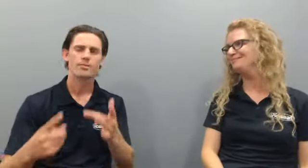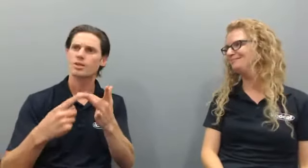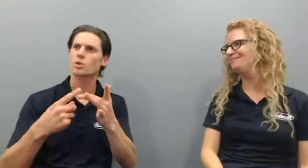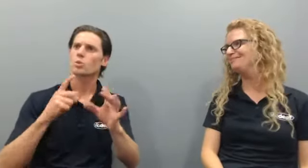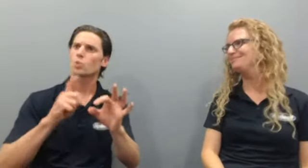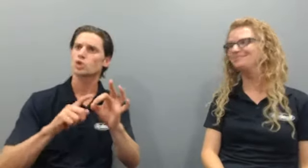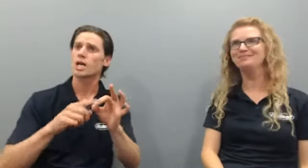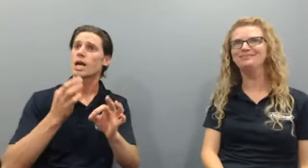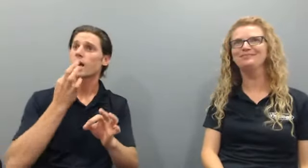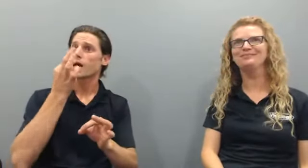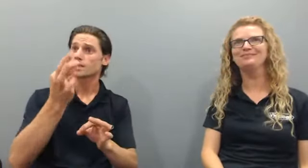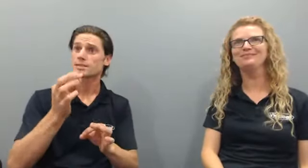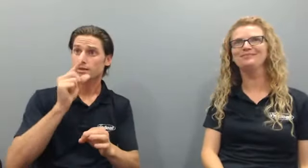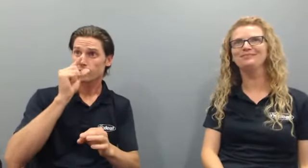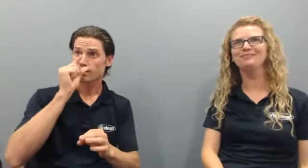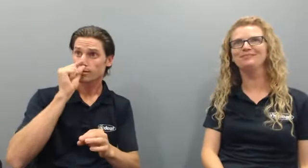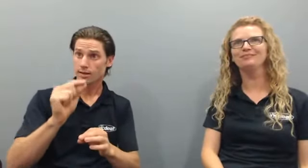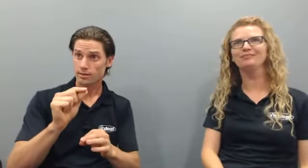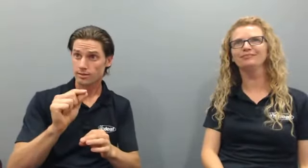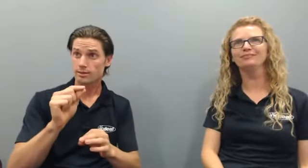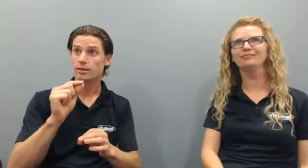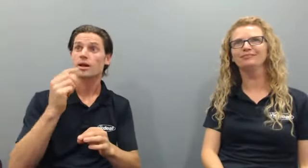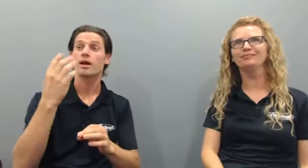individual. Another question here is,